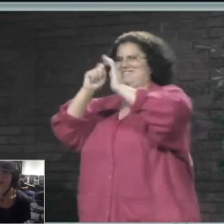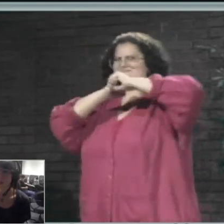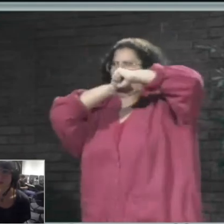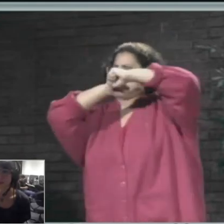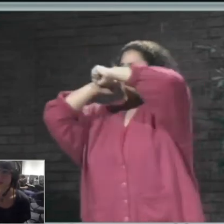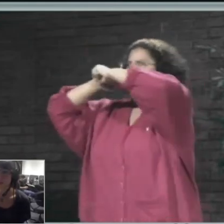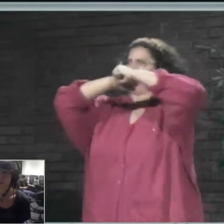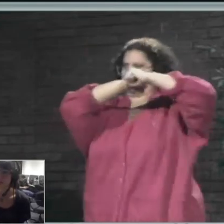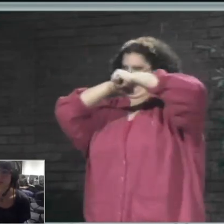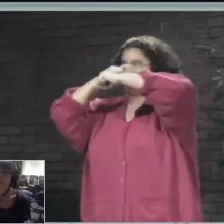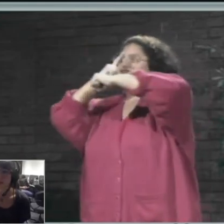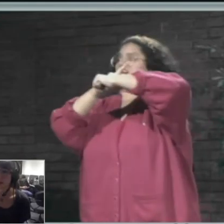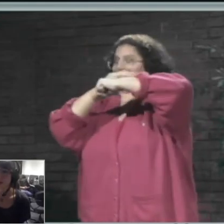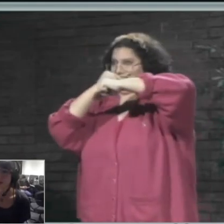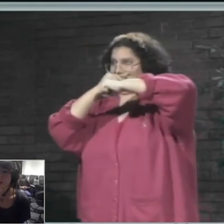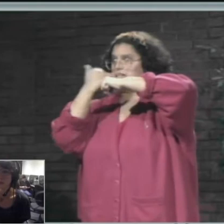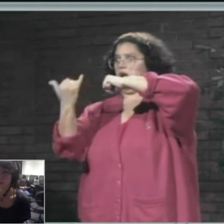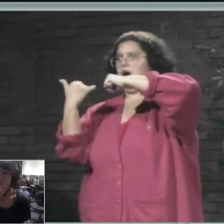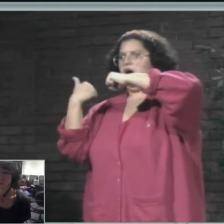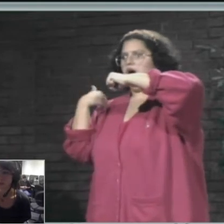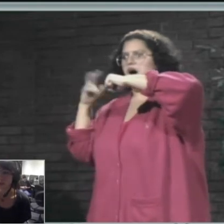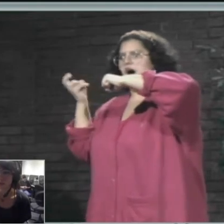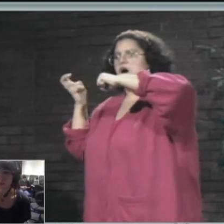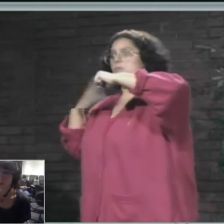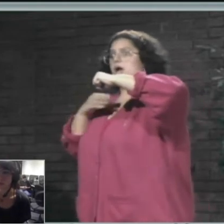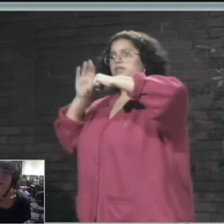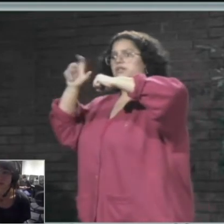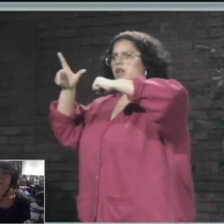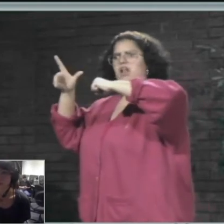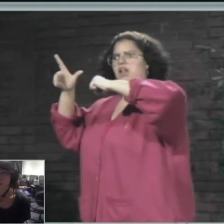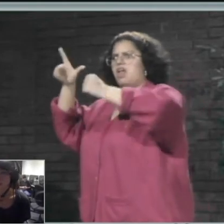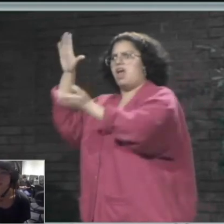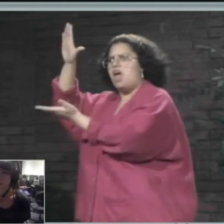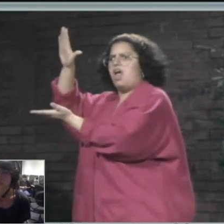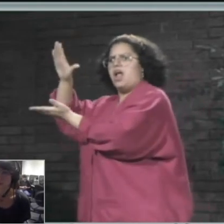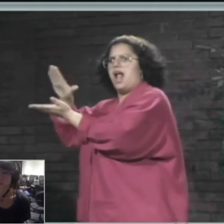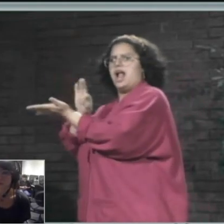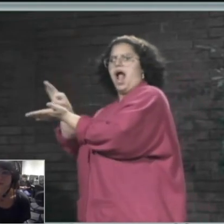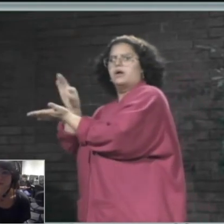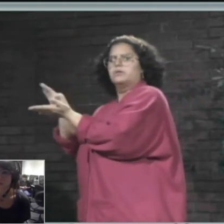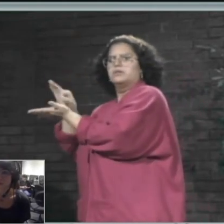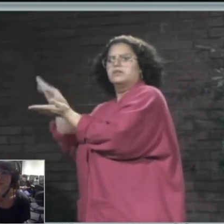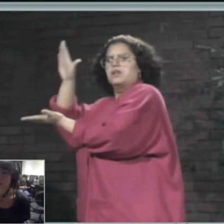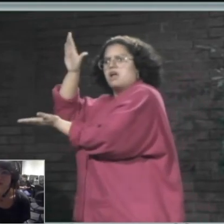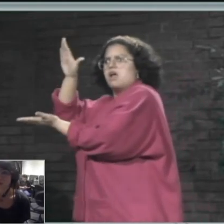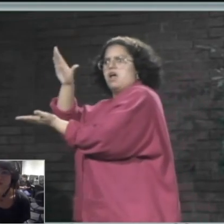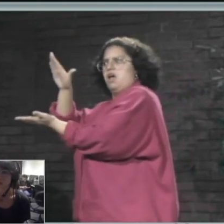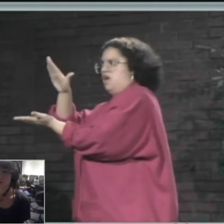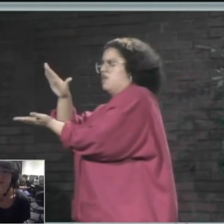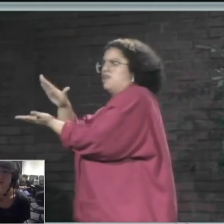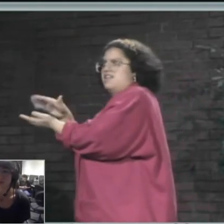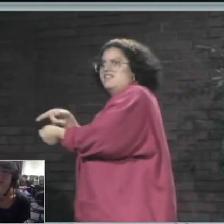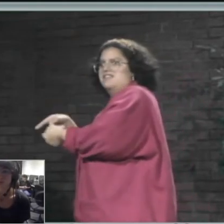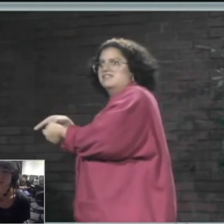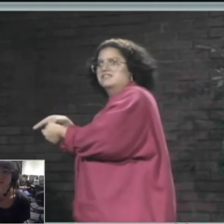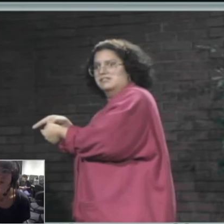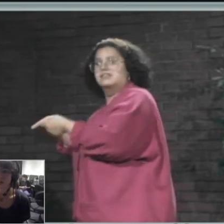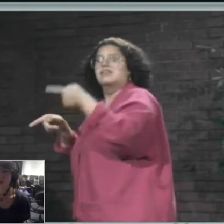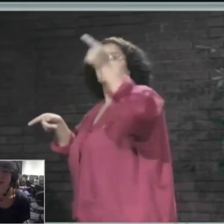foreign substance enters your body. Usually you can fight it off because of all your white blood cells, but as your blood cell count